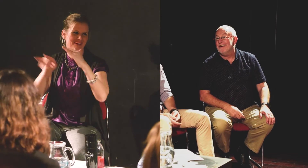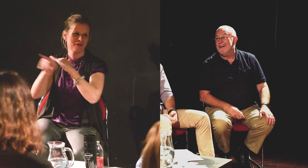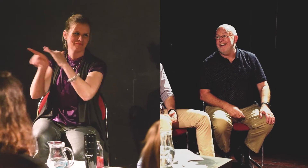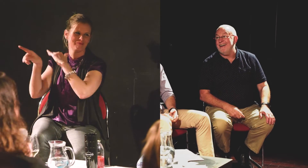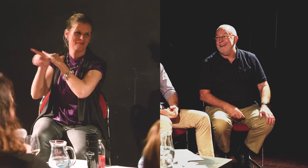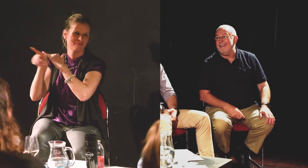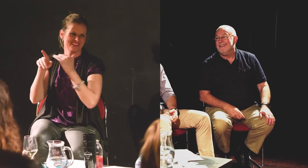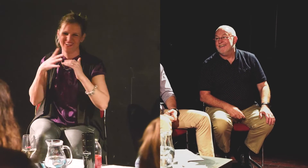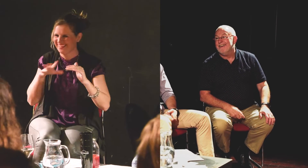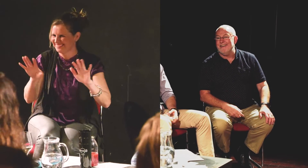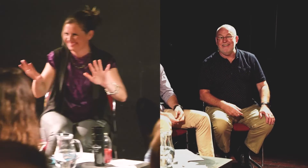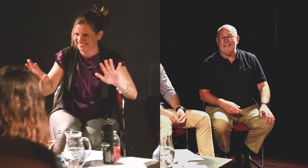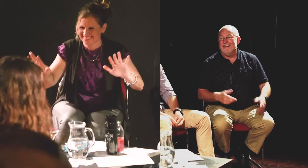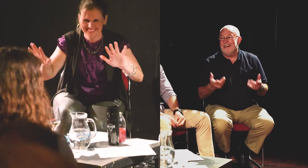We don't want our audience to run away, Tony.